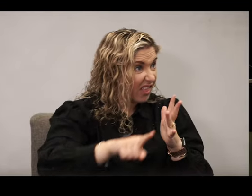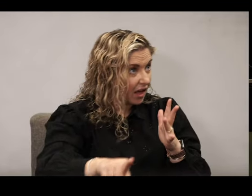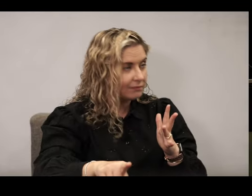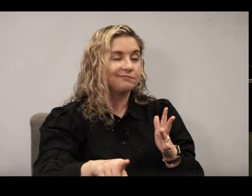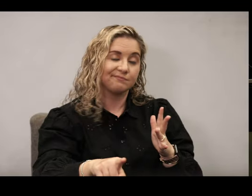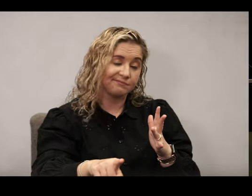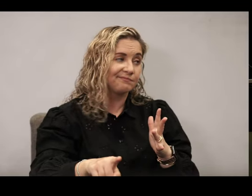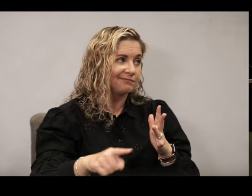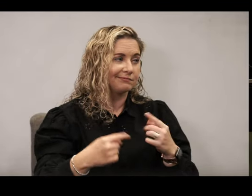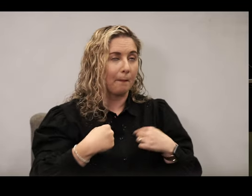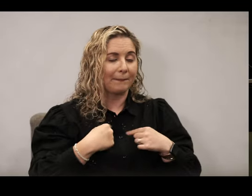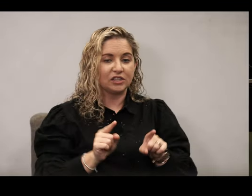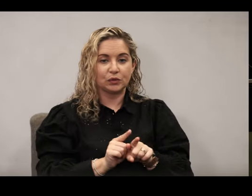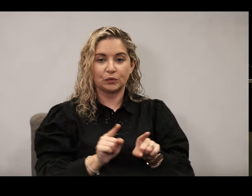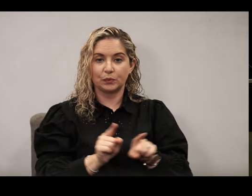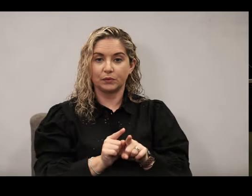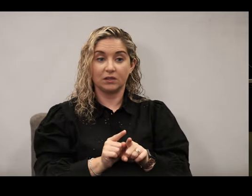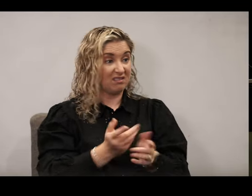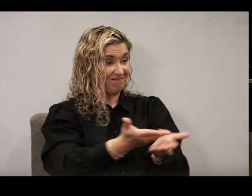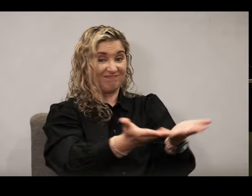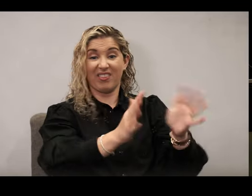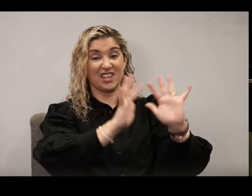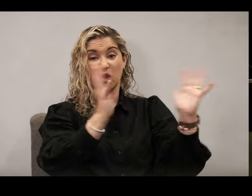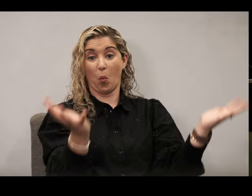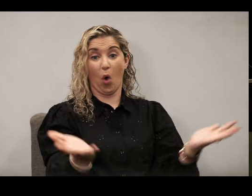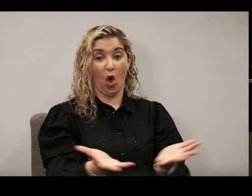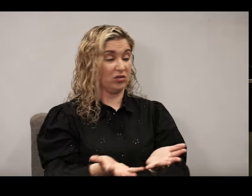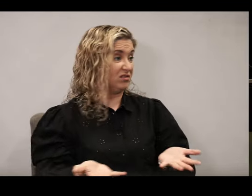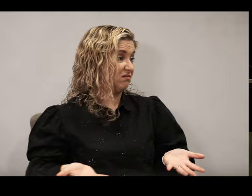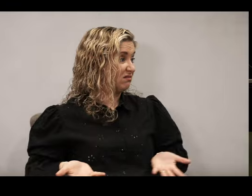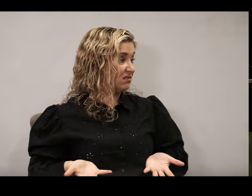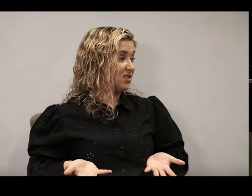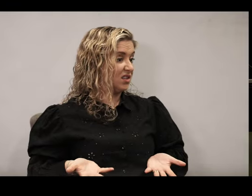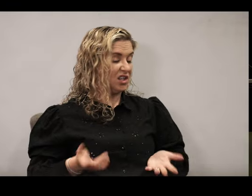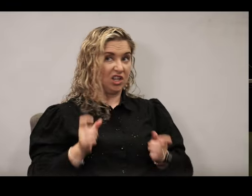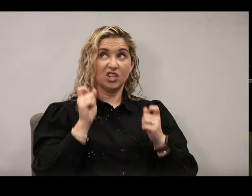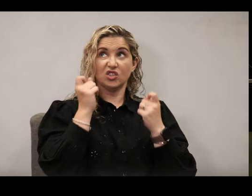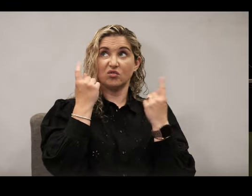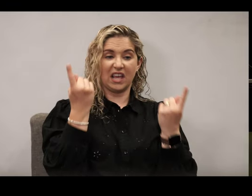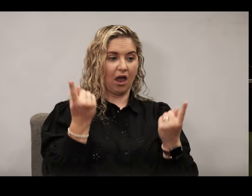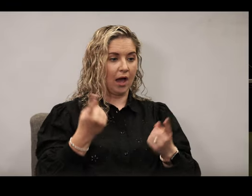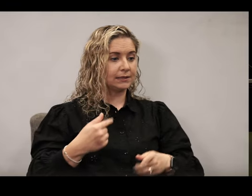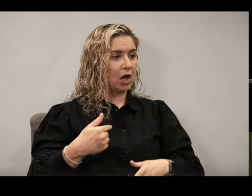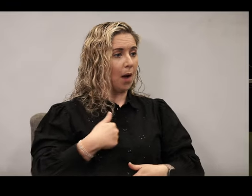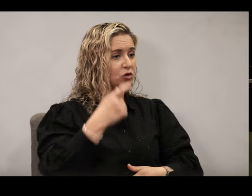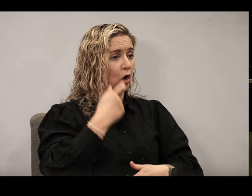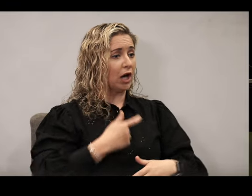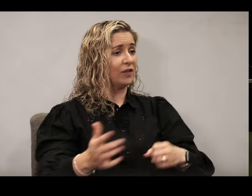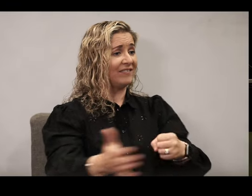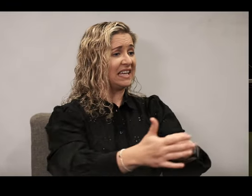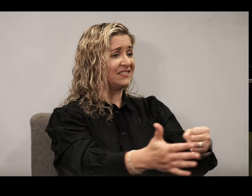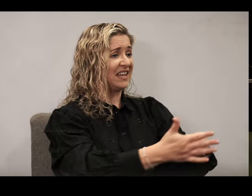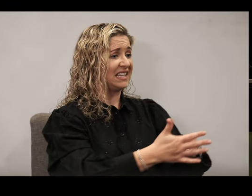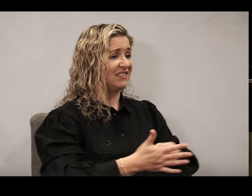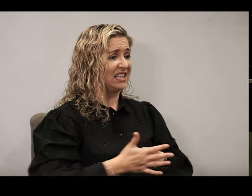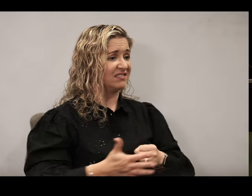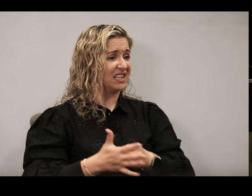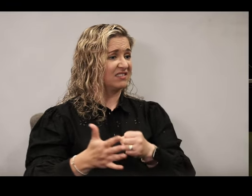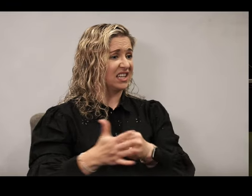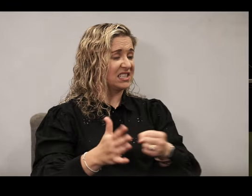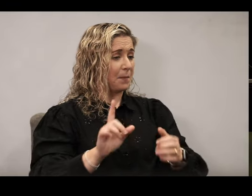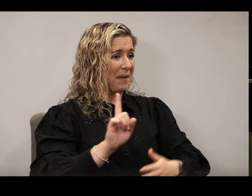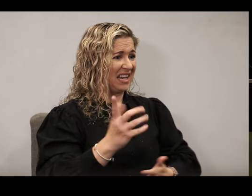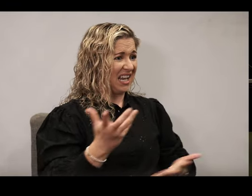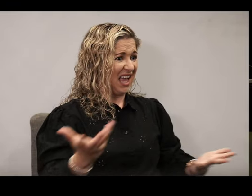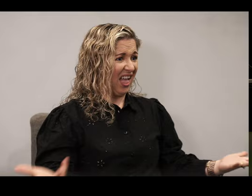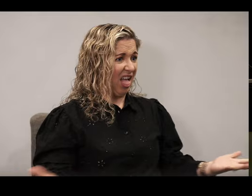all Christian thought and influence. But little do they realize that anything good about our Western culture has come from the Bible. And